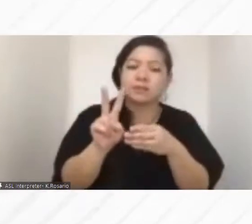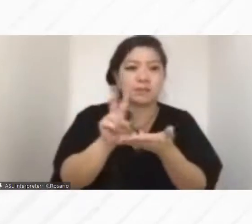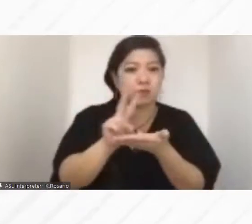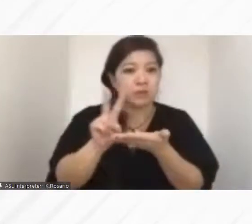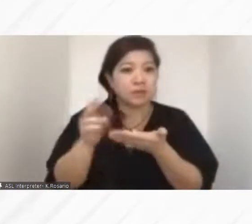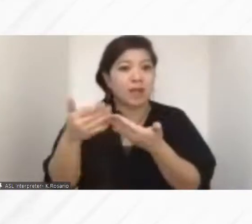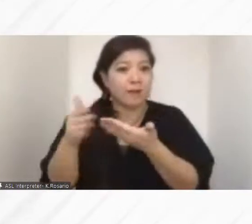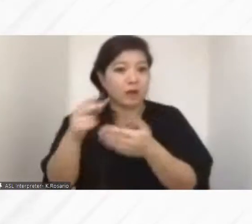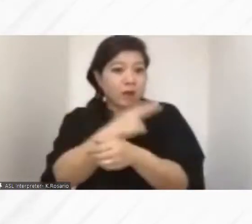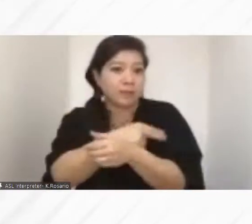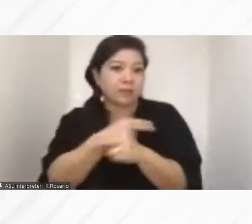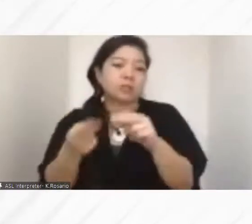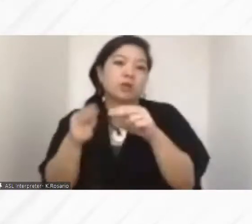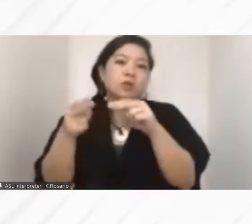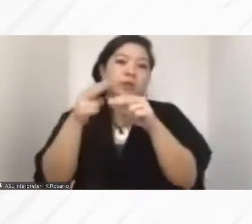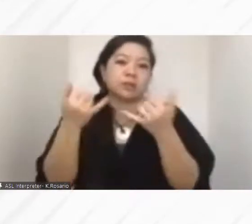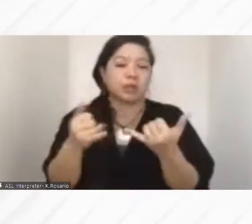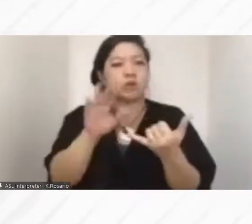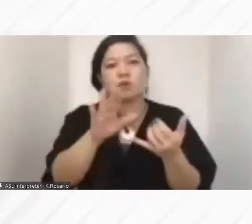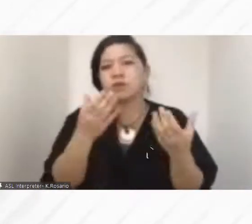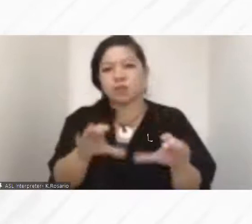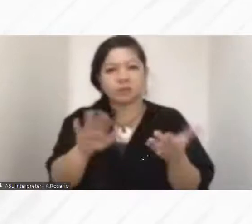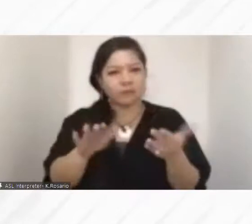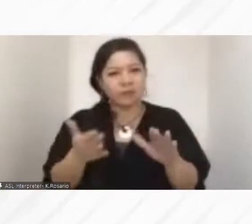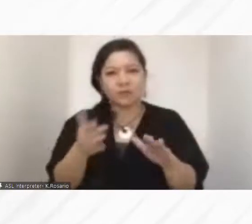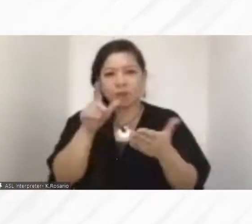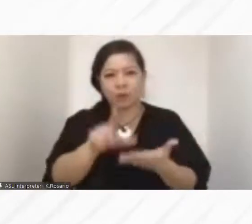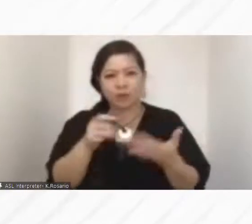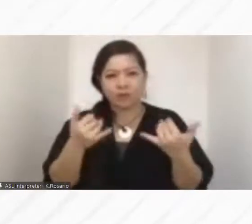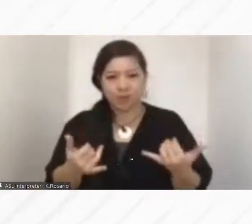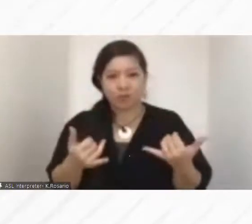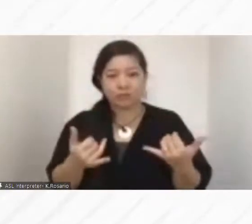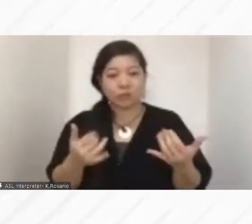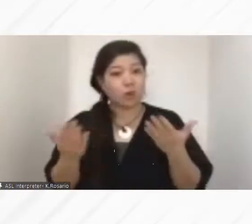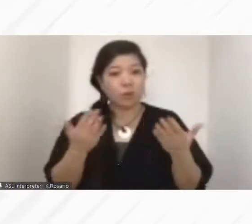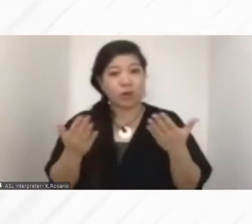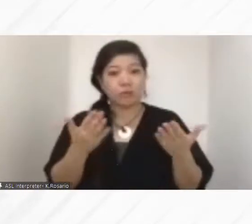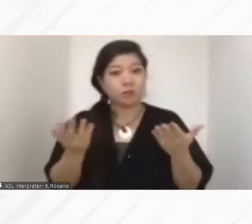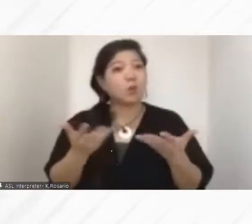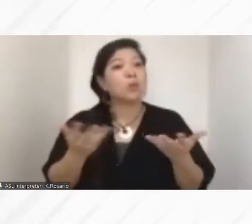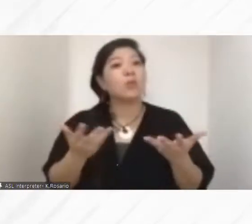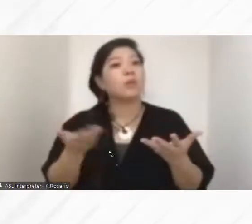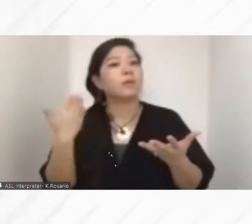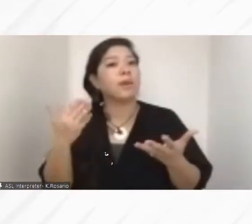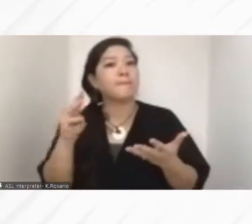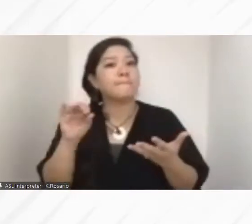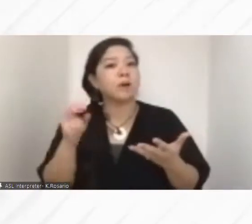rise. But your chance of dying is much lower now than what it was in March and in April. We had about a